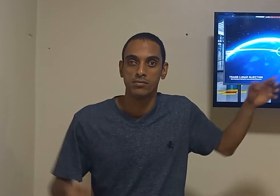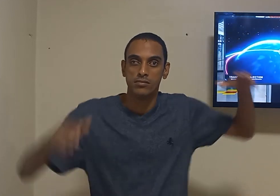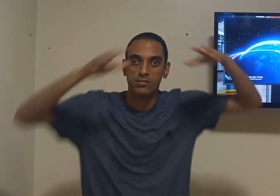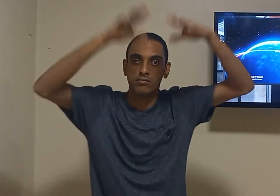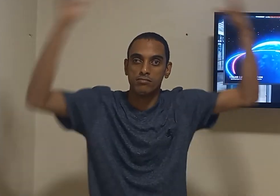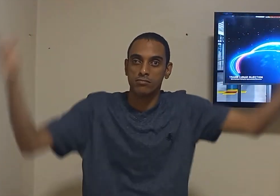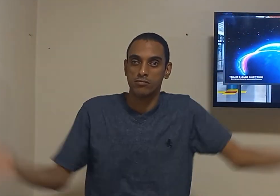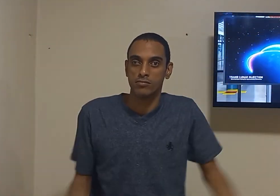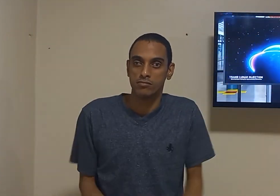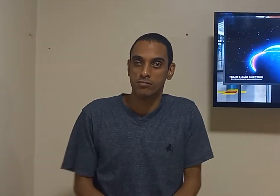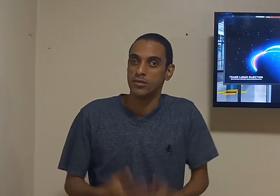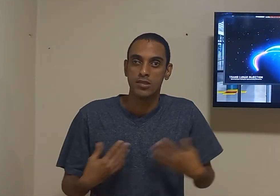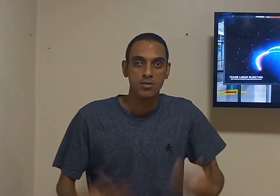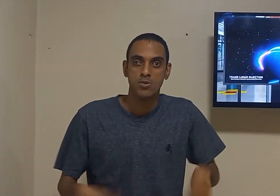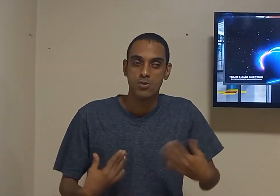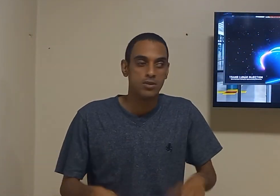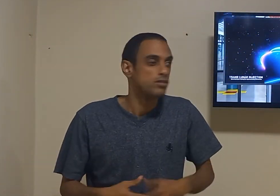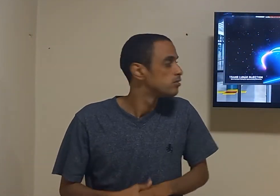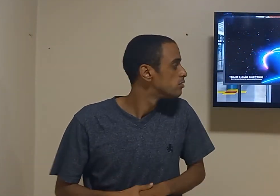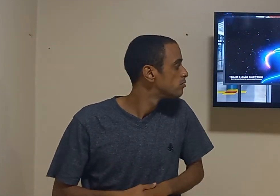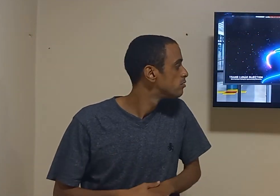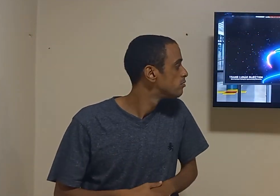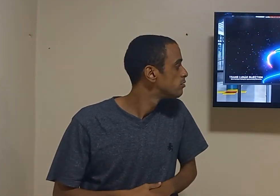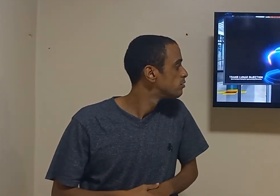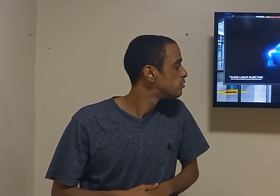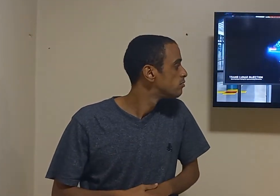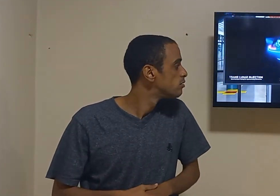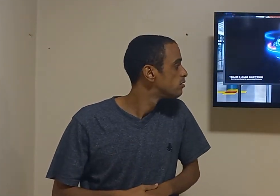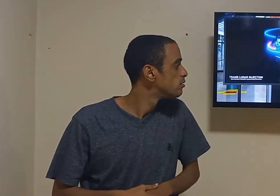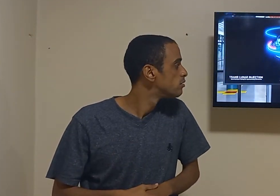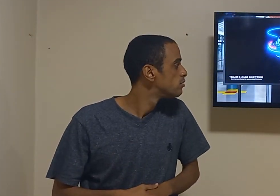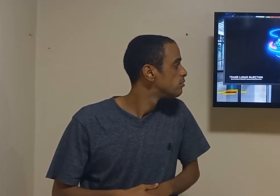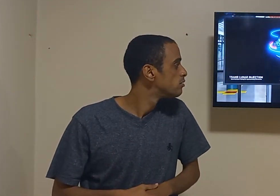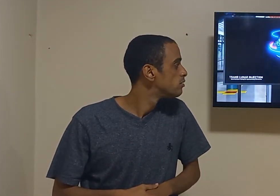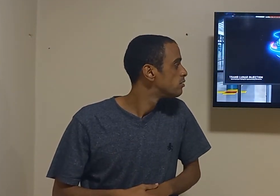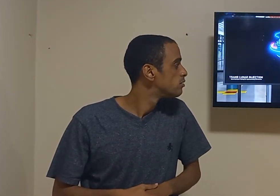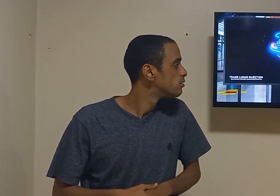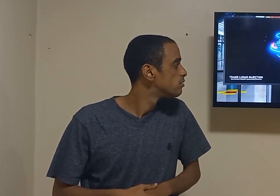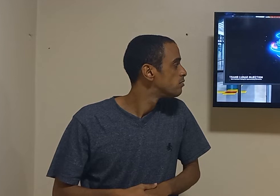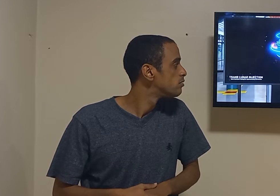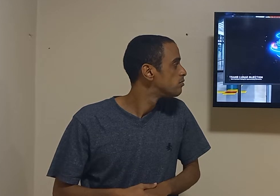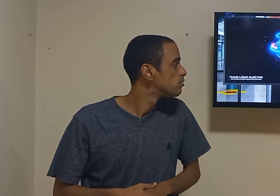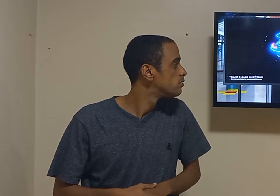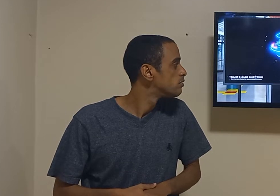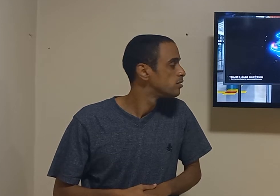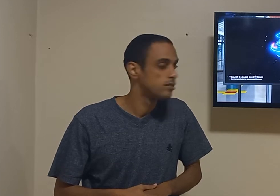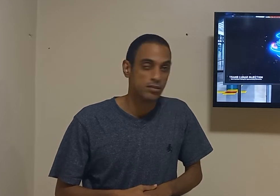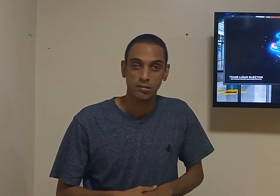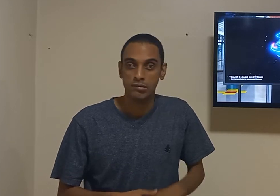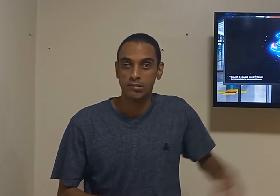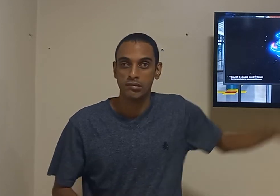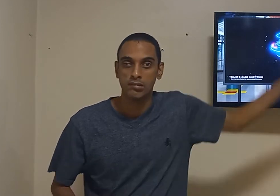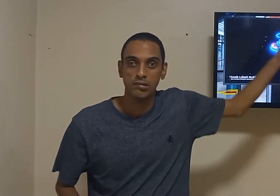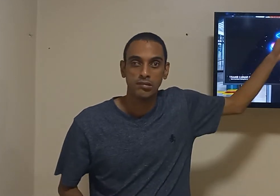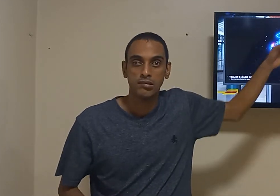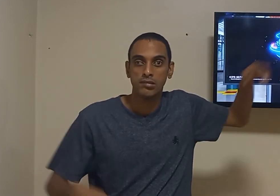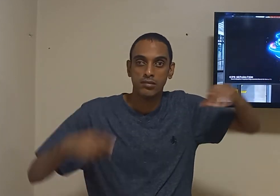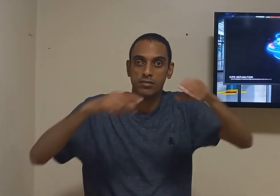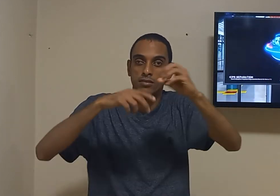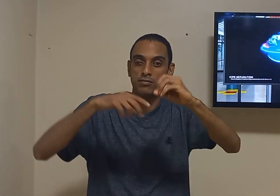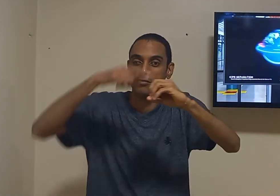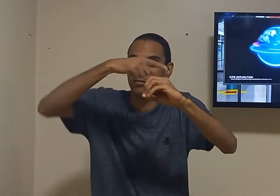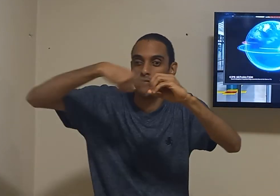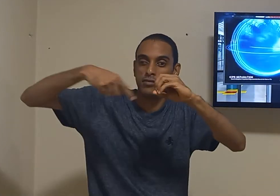that's designed to do is really give Orion enough energy to get out of low Earth orbit and make its way to the